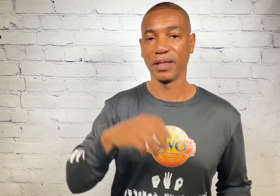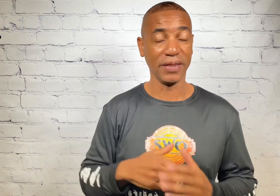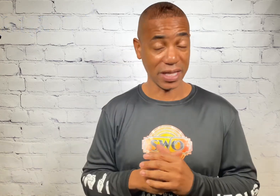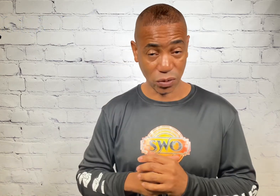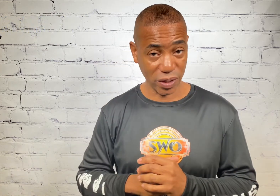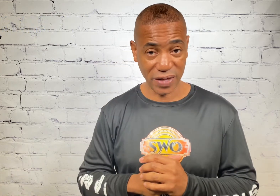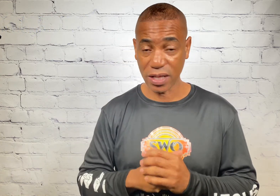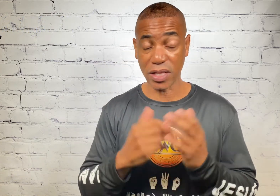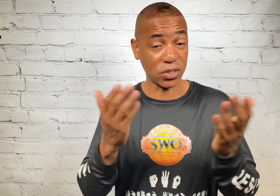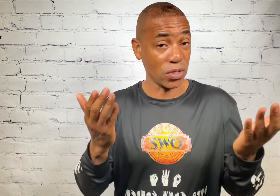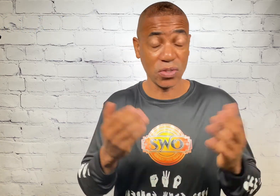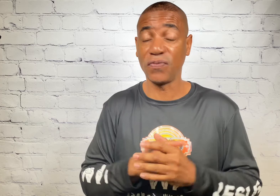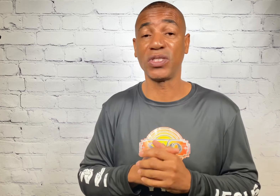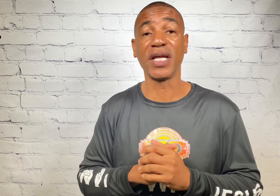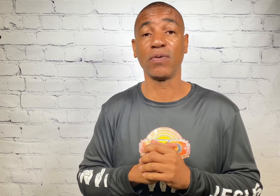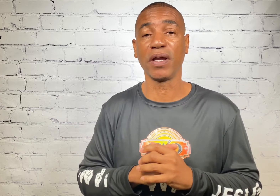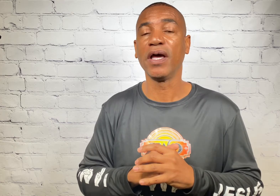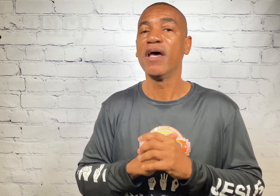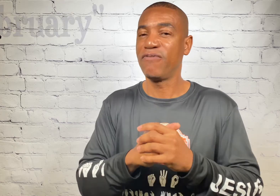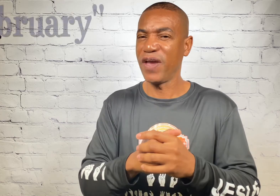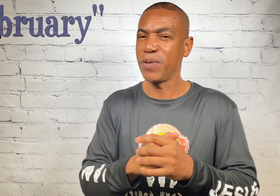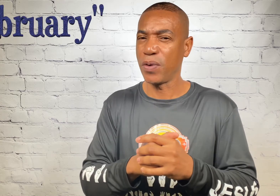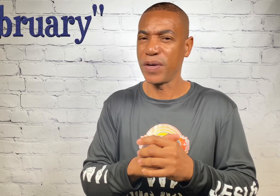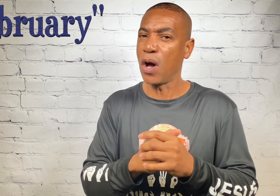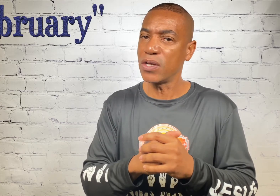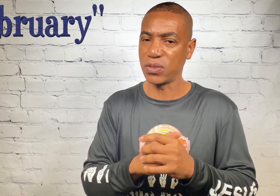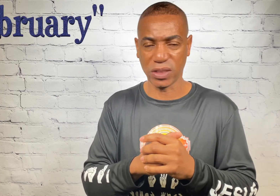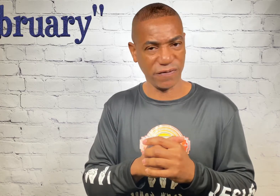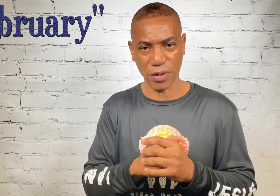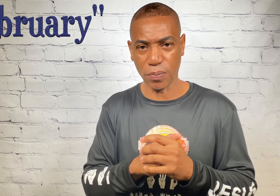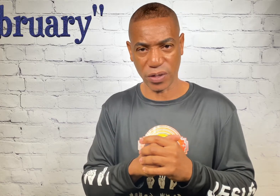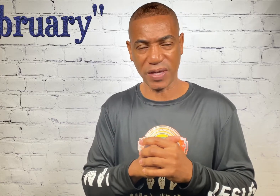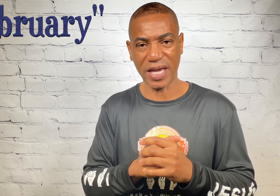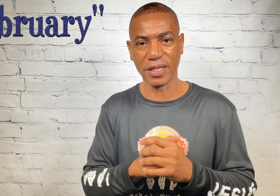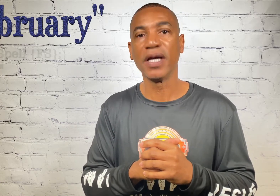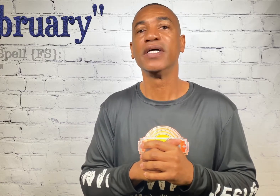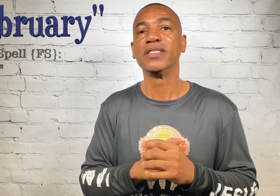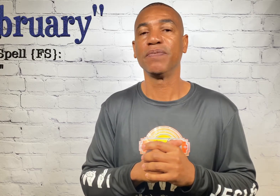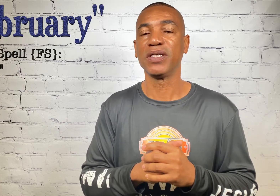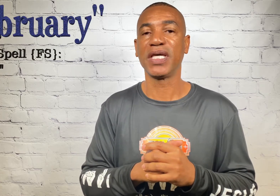That is abbreviated and that's all you do for January. February also is abbreviated. Simply take